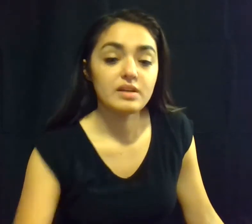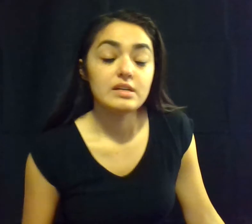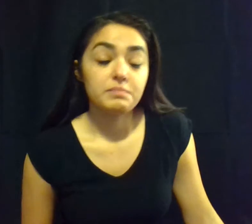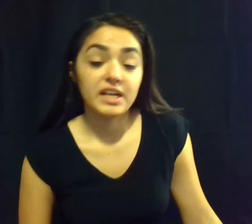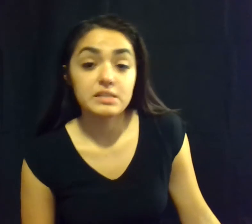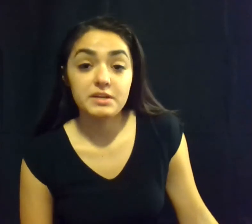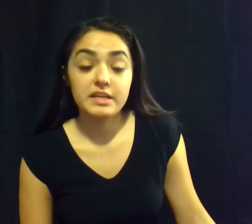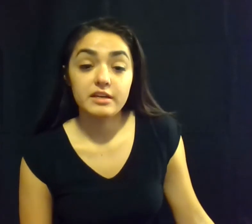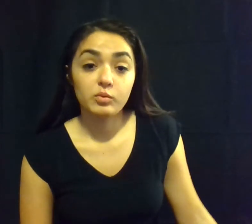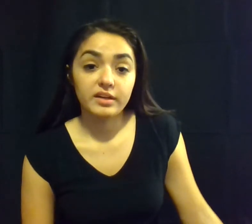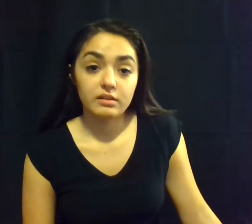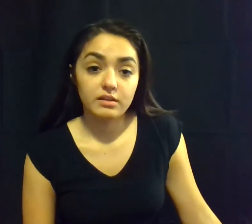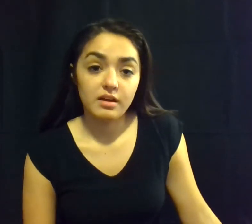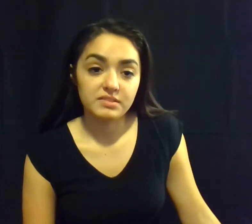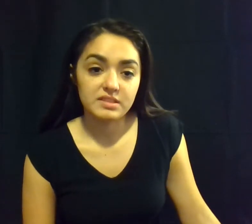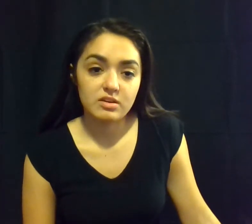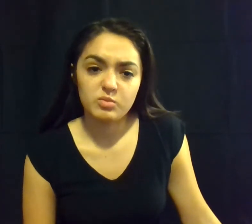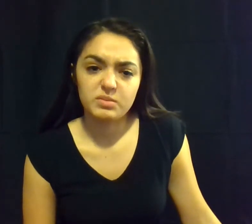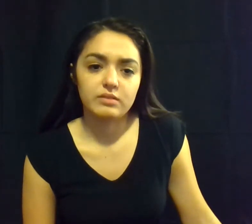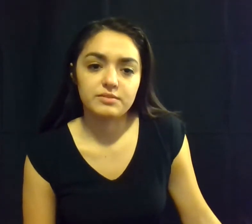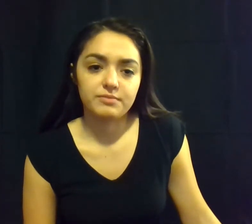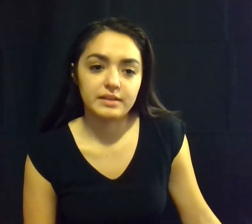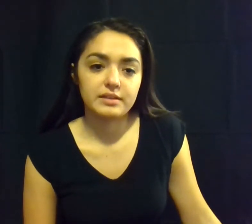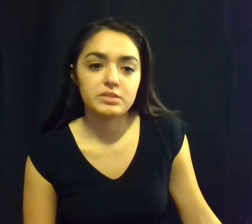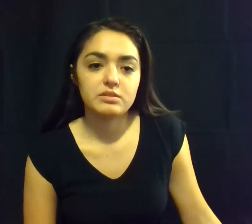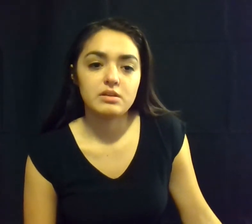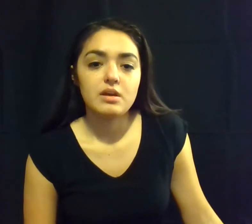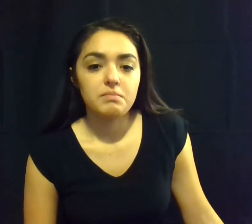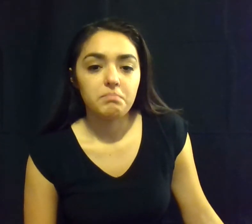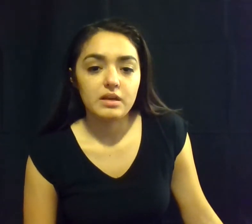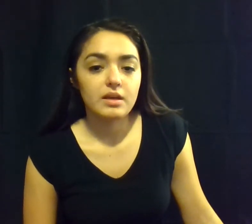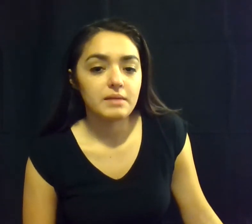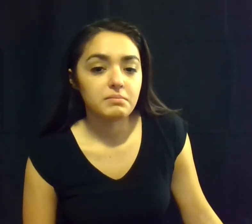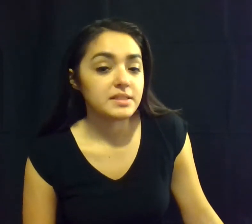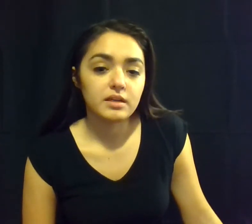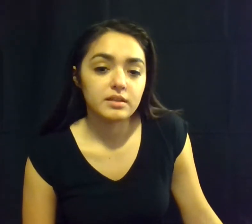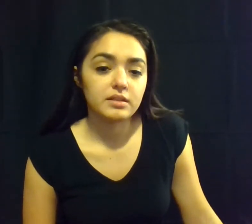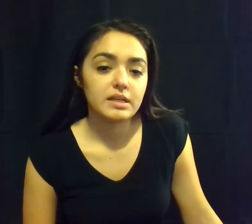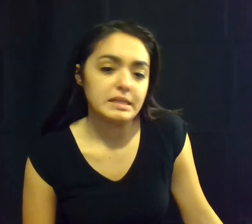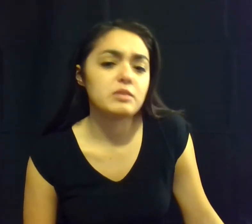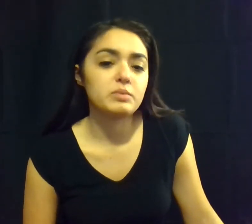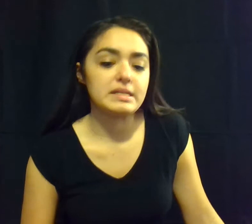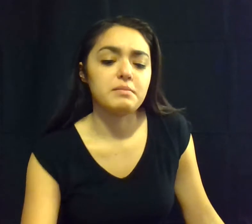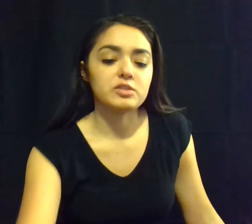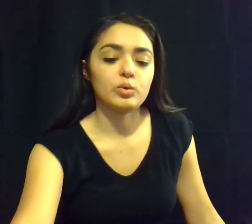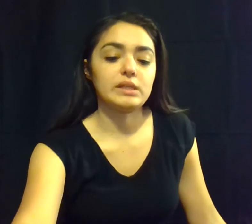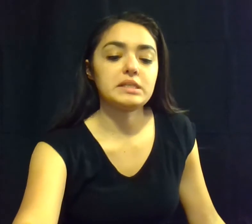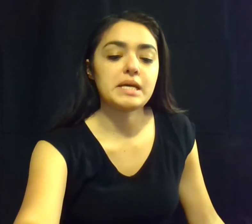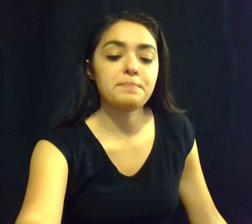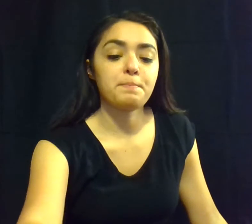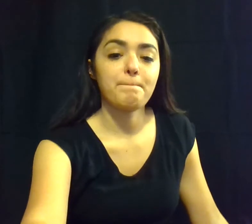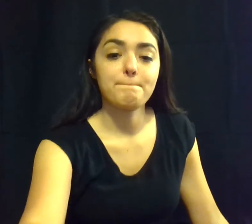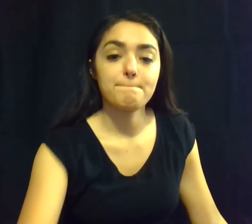My husband needed to work out of the office at home, and that was fine. It was me and my son. He was 9 months old at the time.